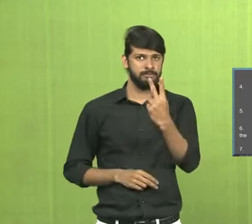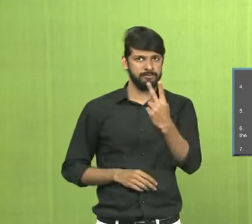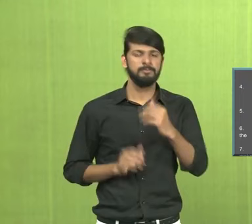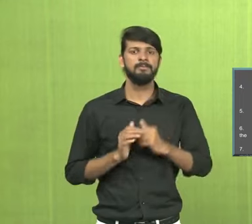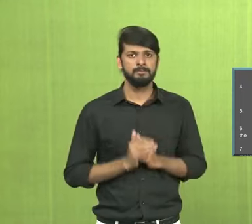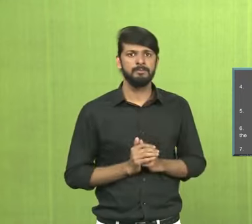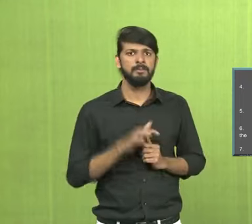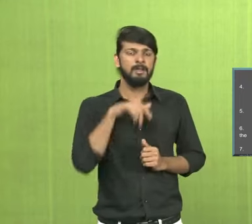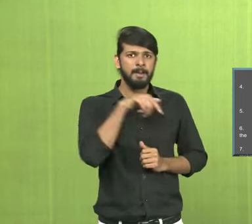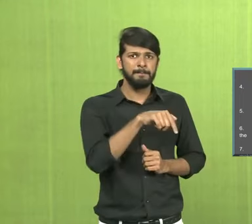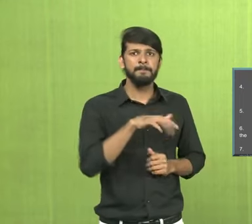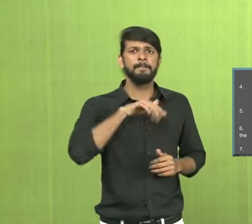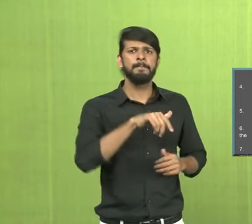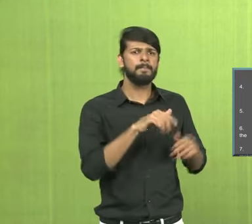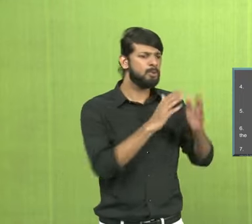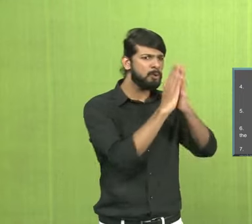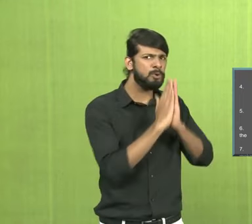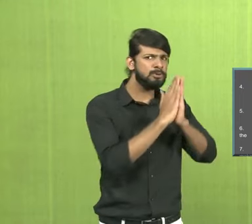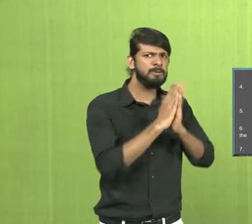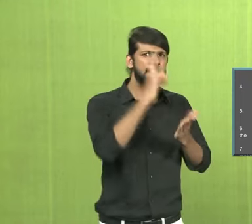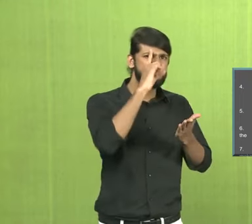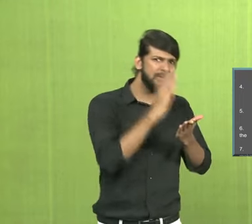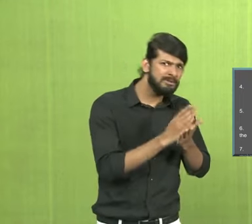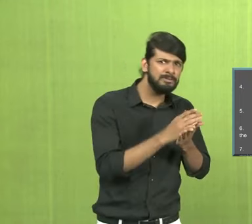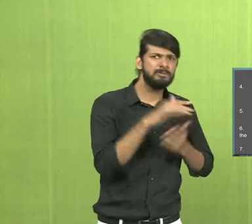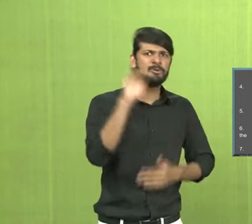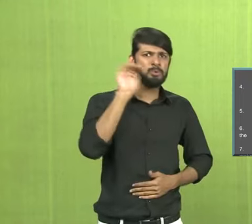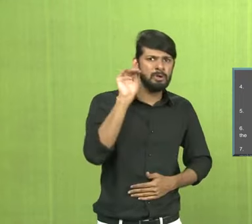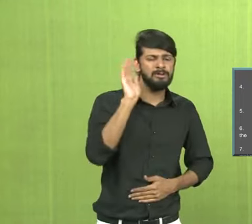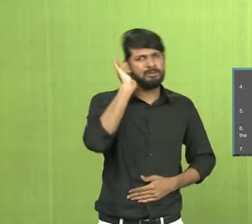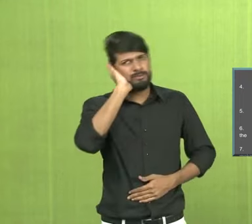Answer number 4 again. Answer number 4. The most in demand